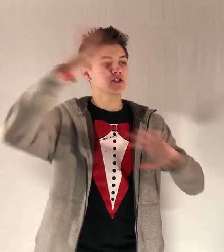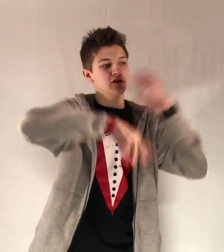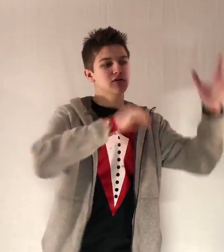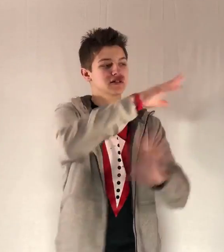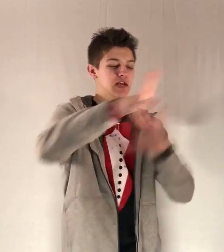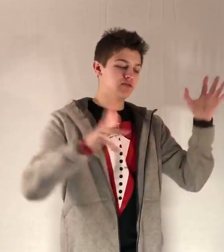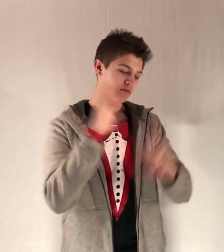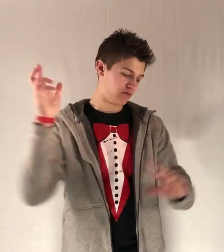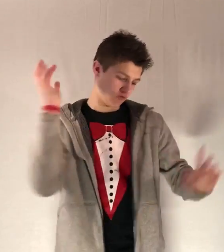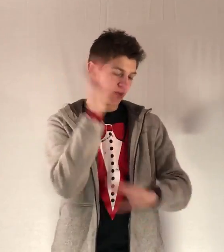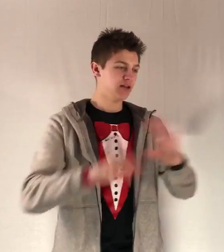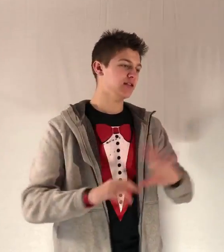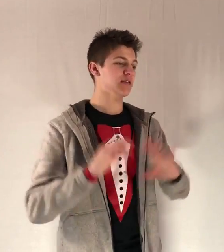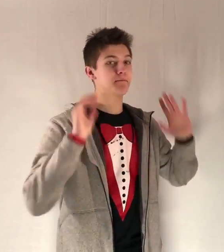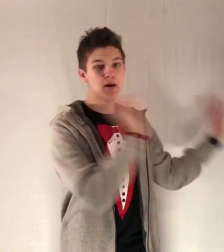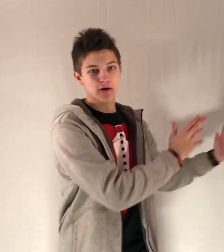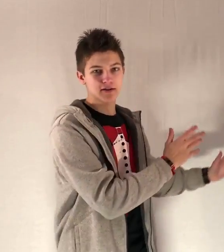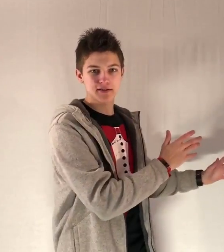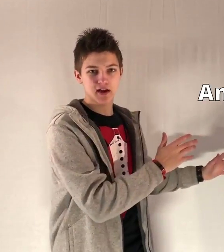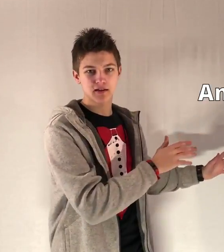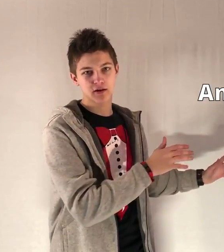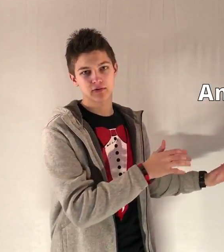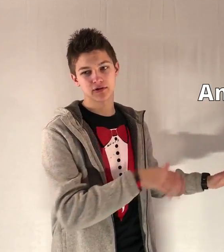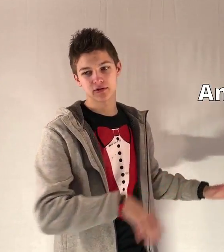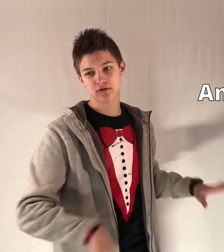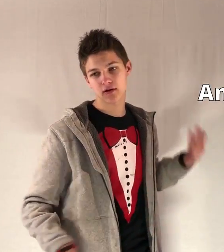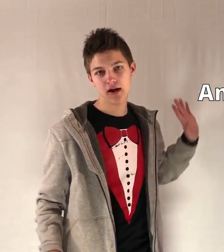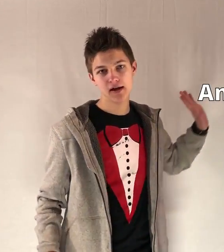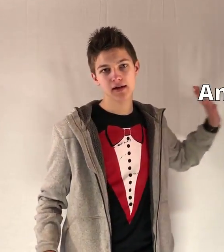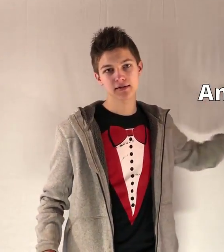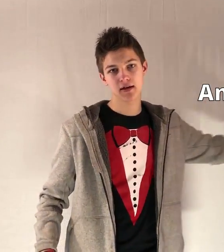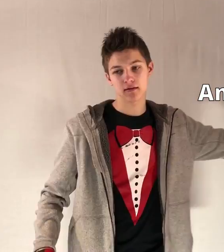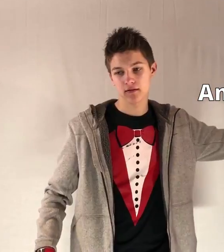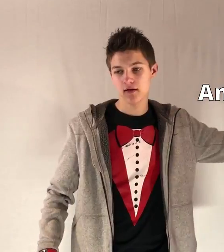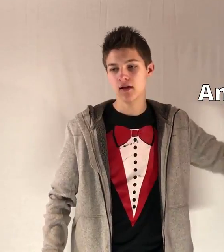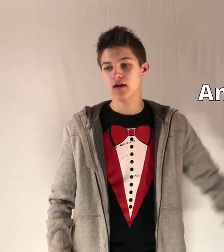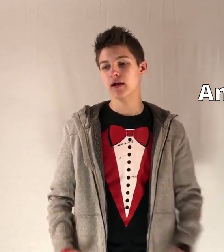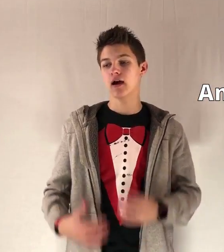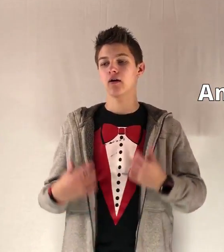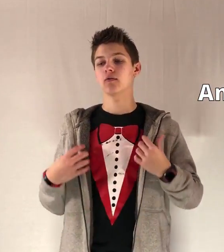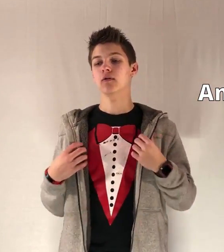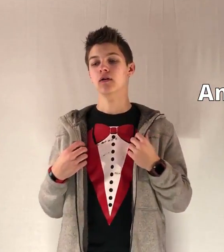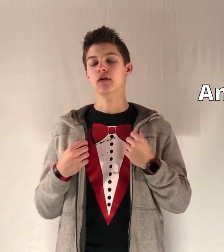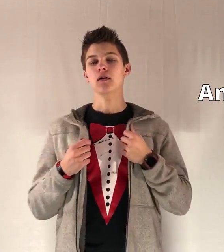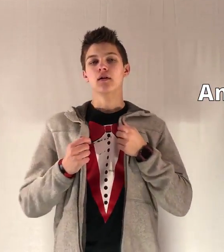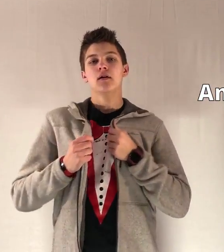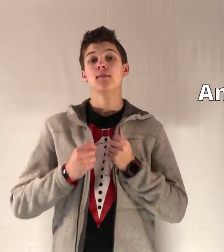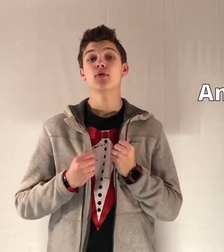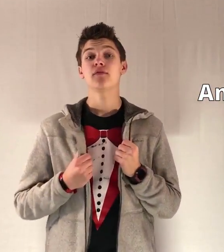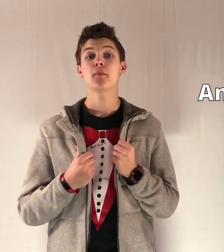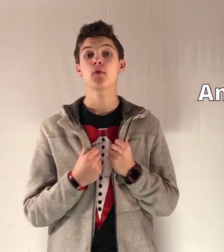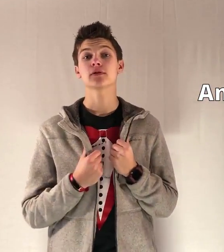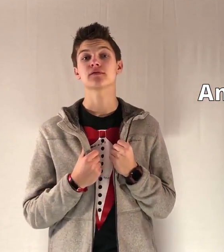all together and created the American Sign Language, or ASL. Now, brief importance for